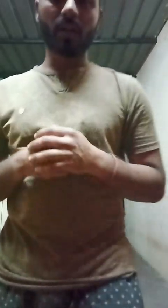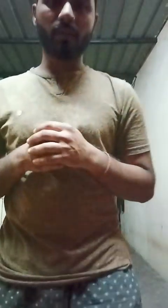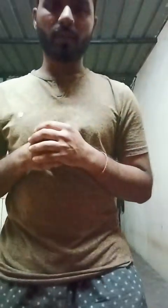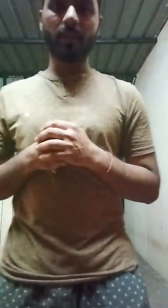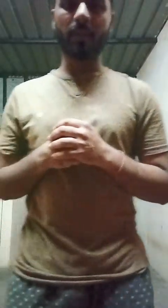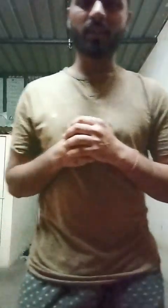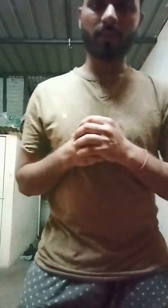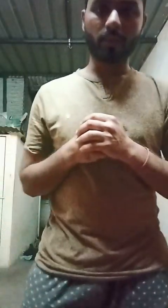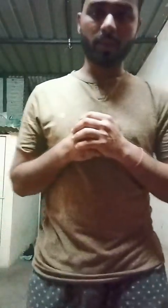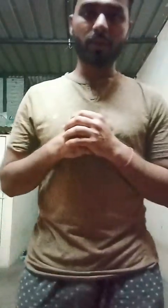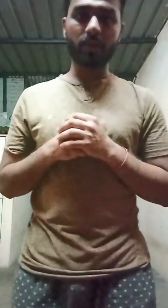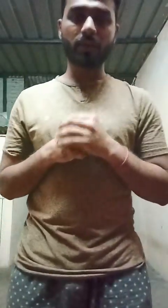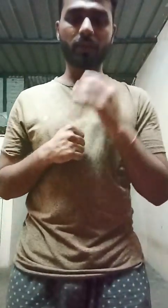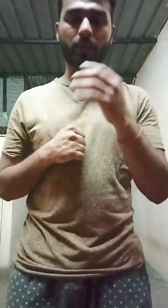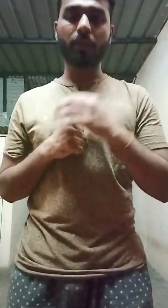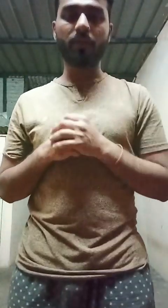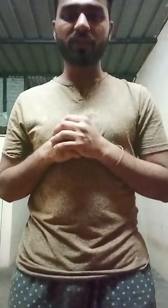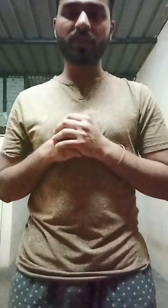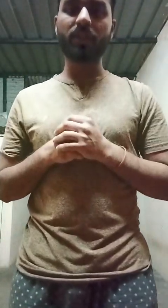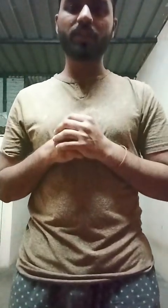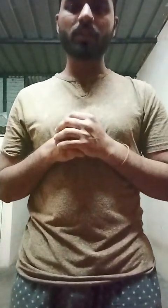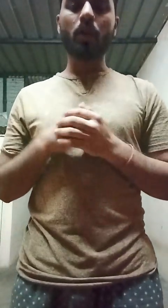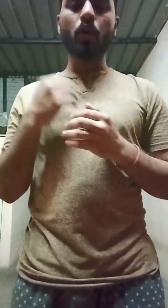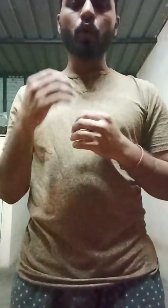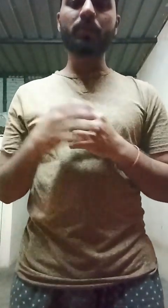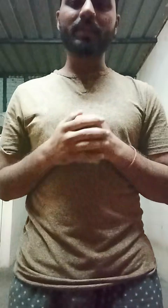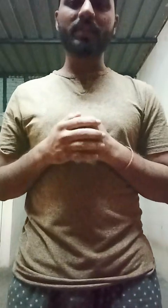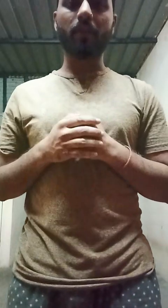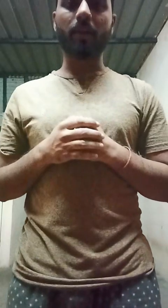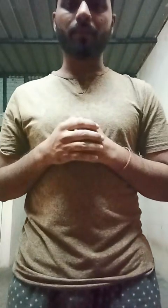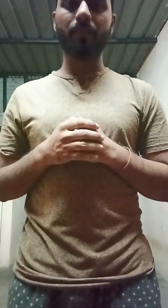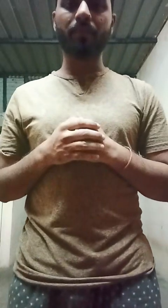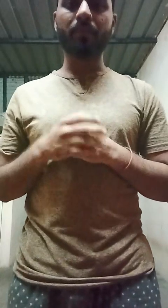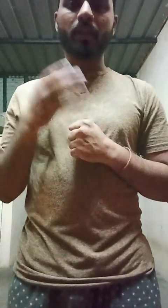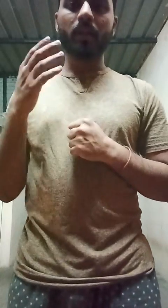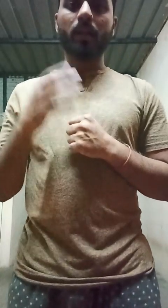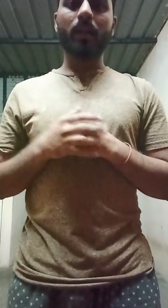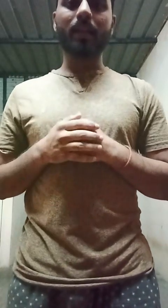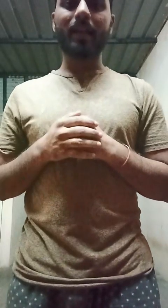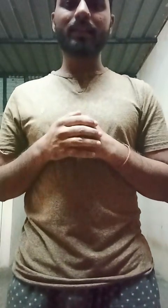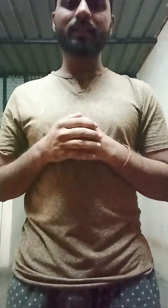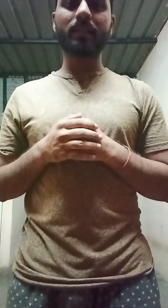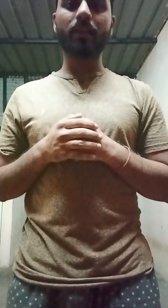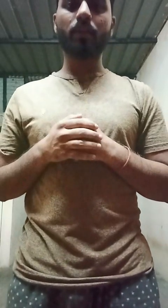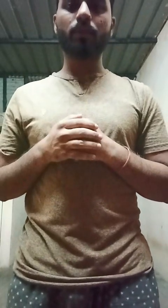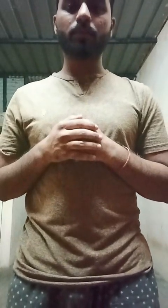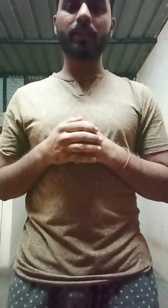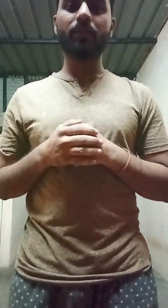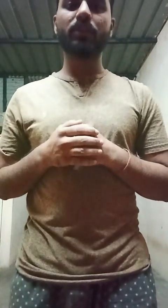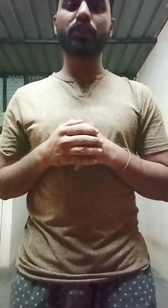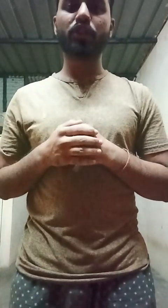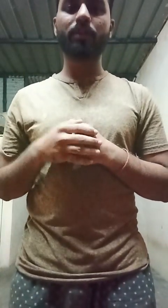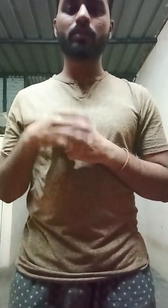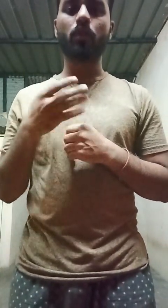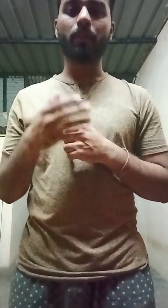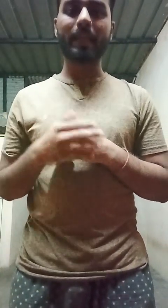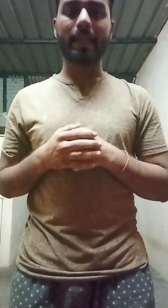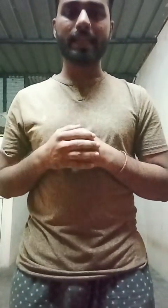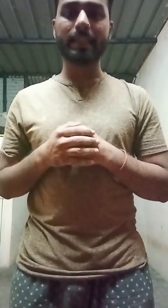Hello everyone, myself Muir and today's our topic of discussion is hooks in Java. A class is a set of objects which shares common